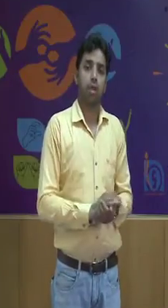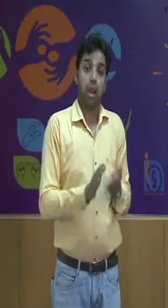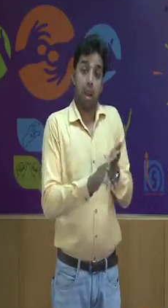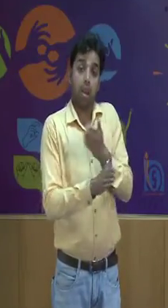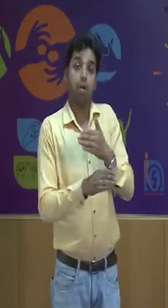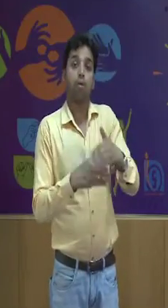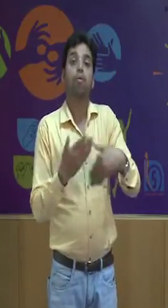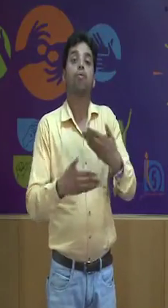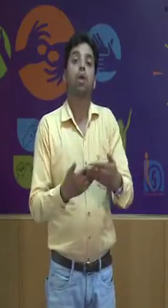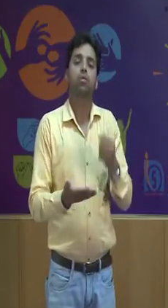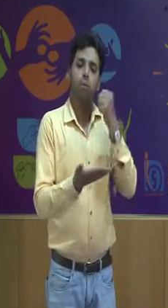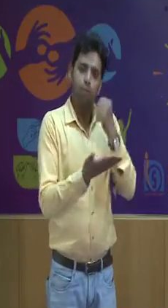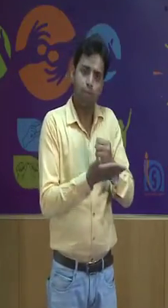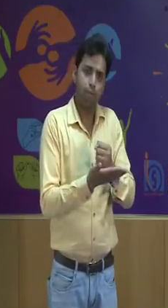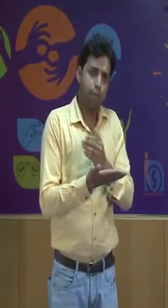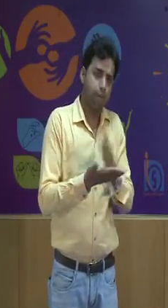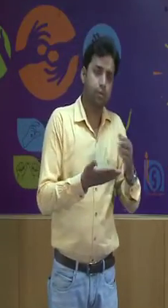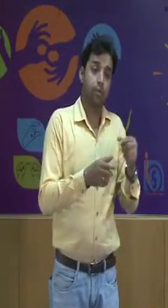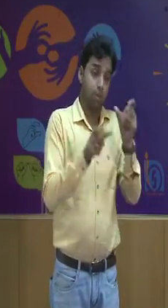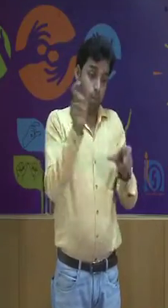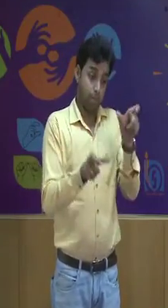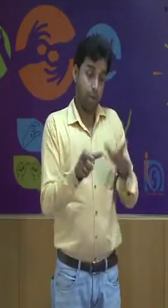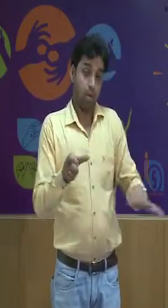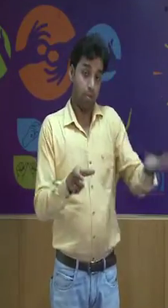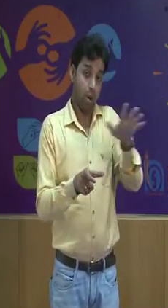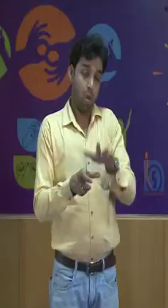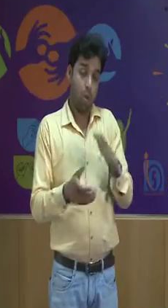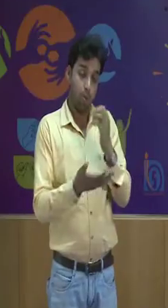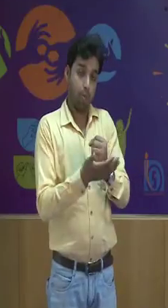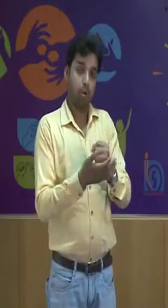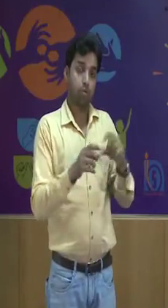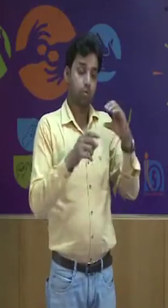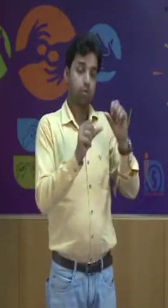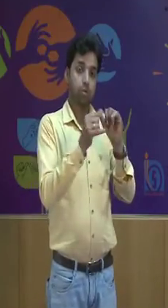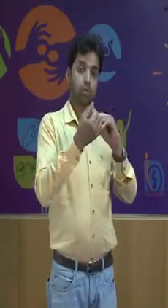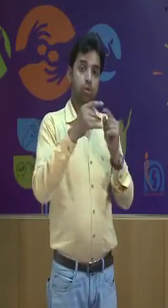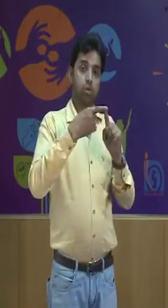been fixed for the people of a particular caste.